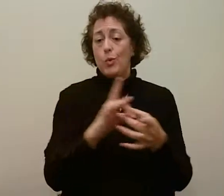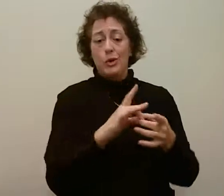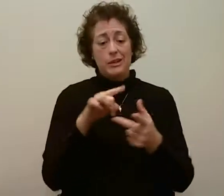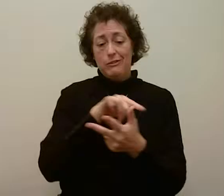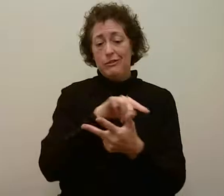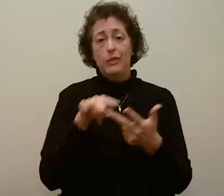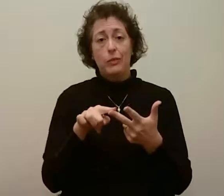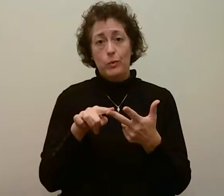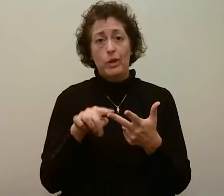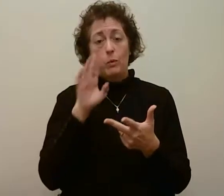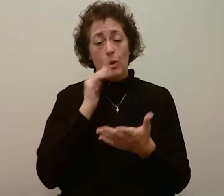interpreting.